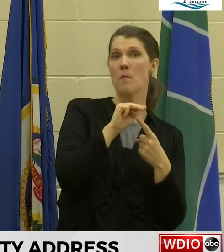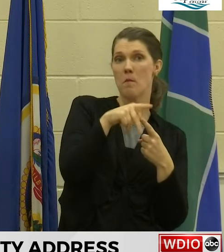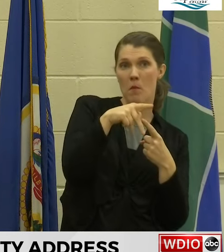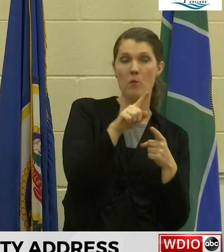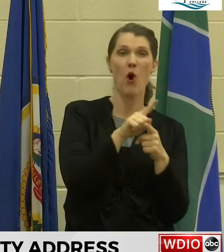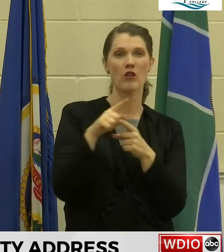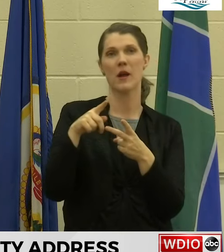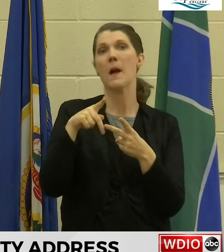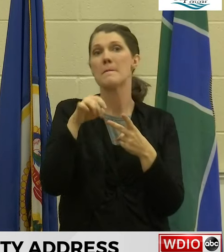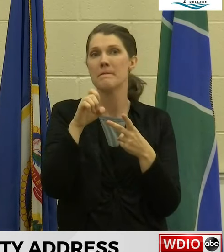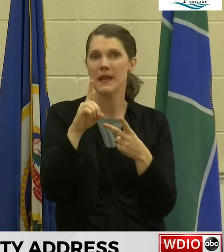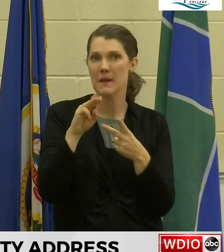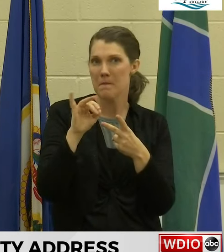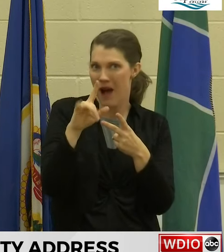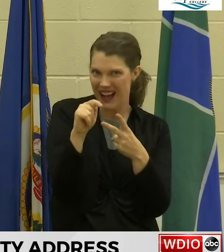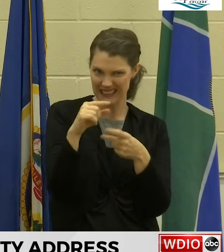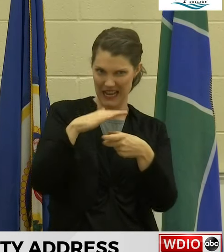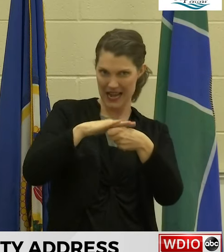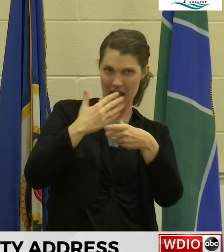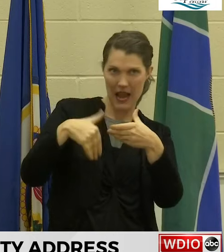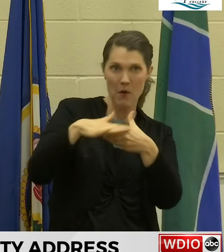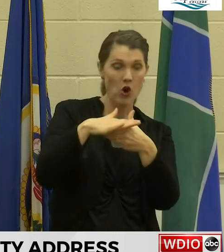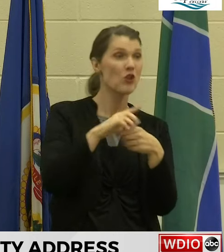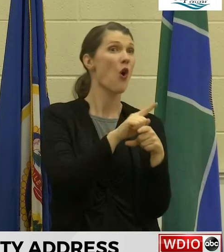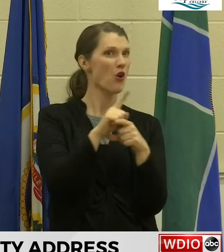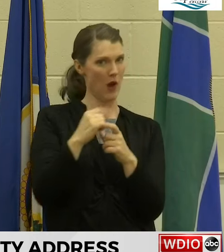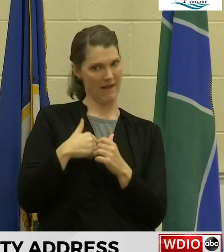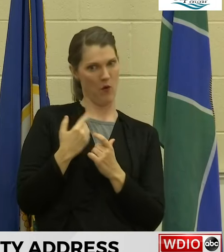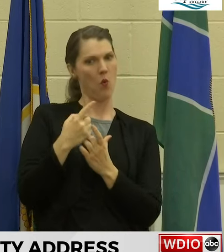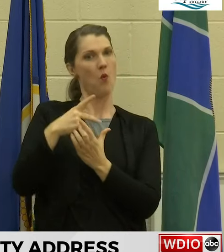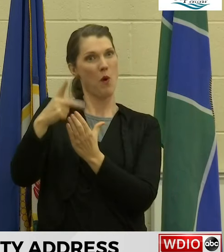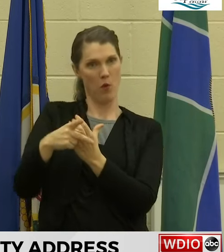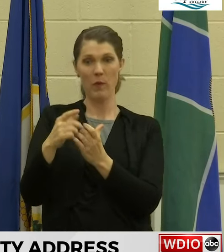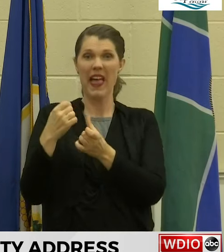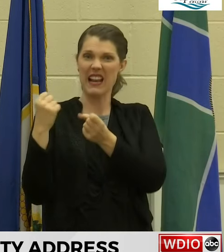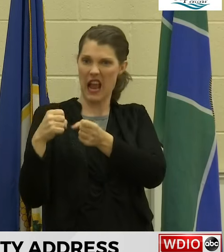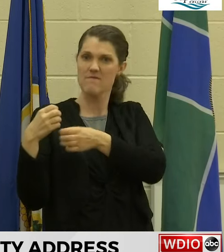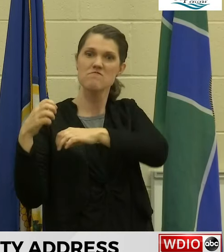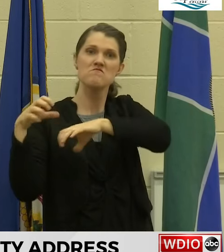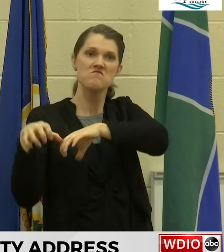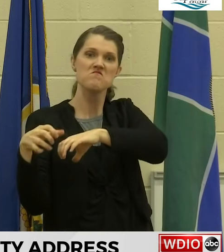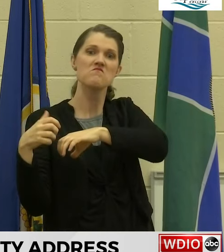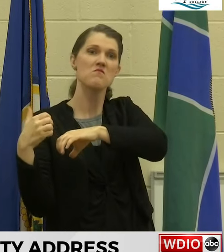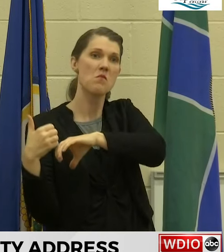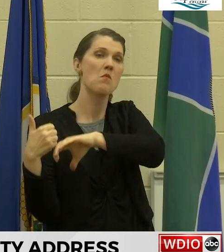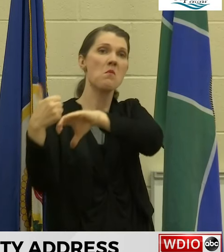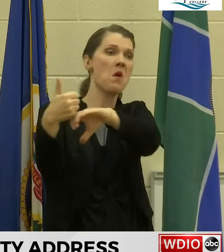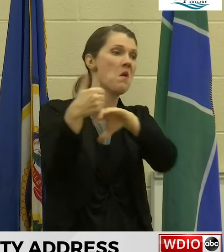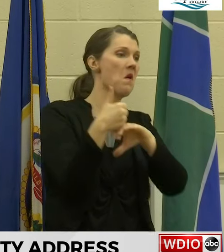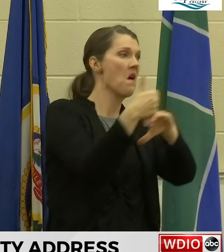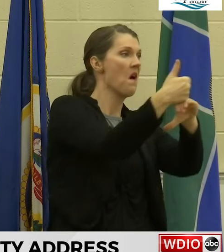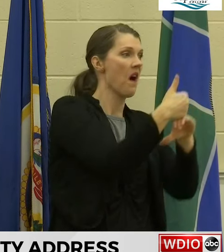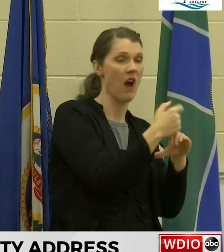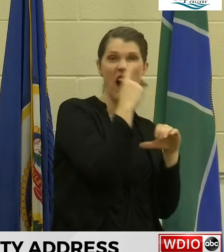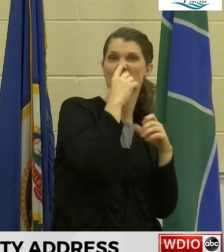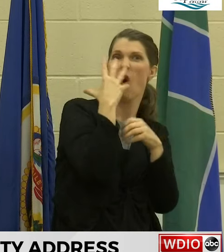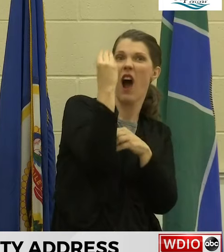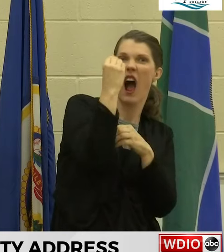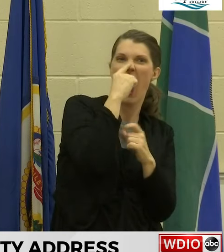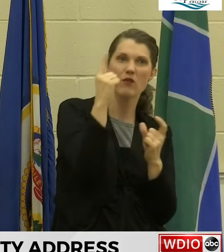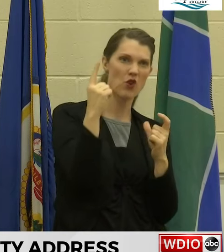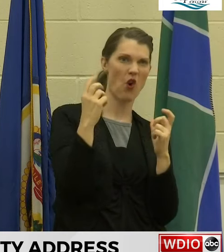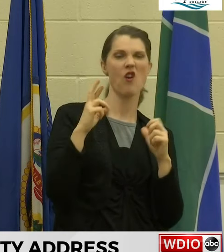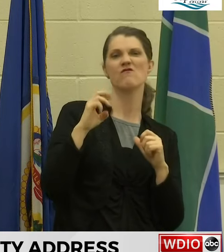neighborhoods. We're also piloting a mobile program that partners with community groups to provide outdoor education